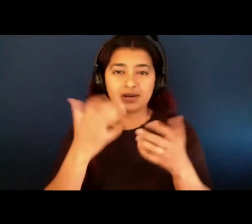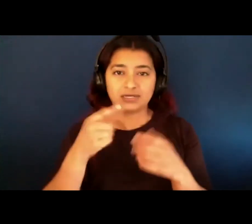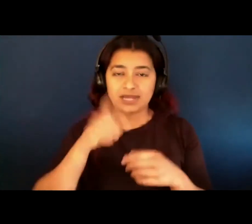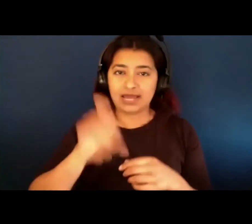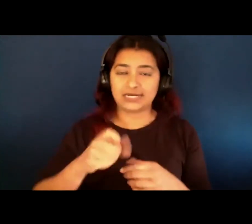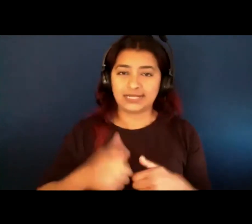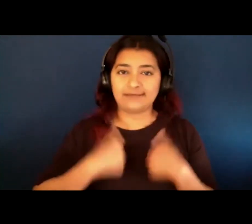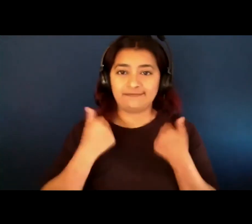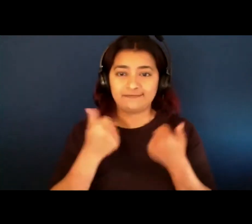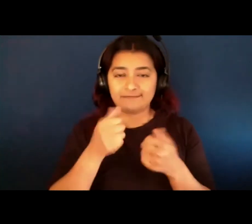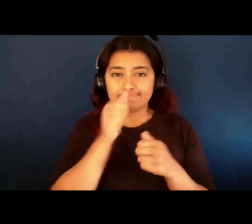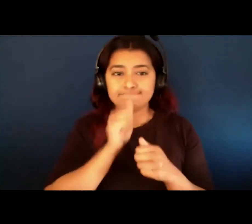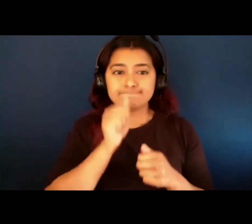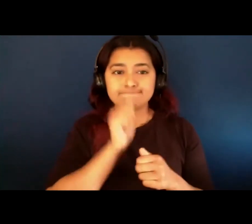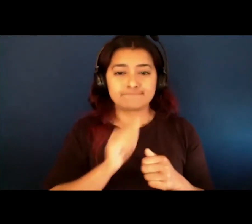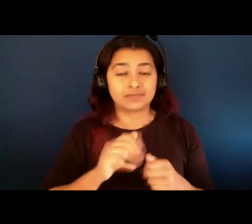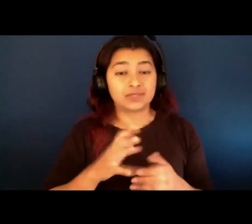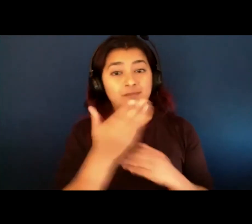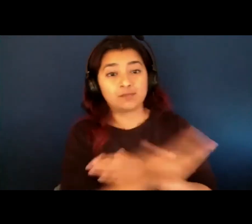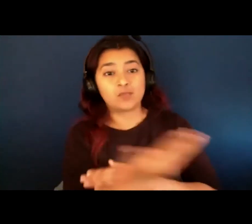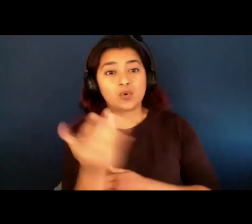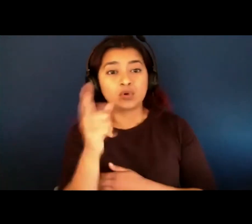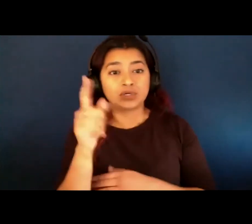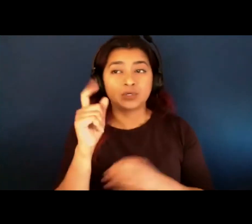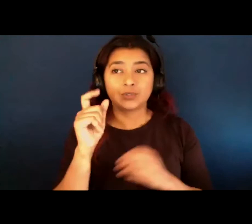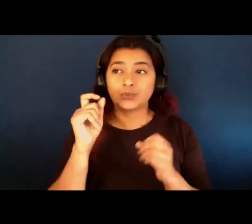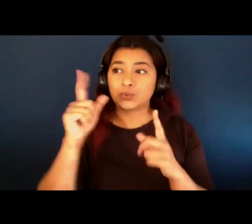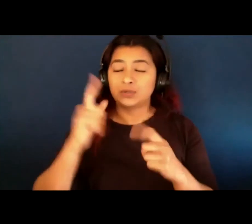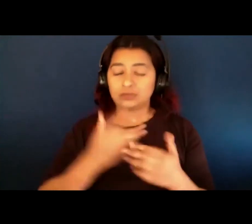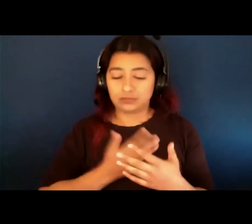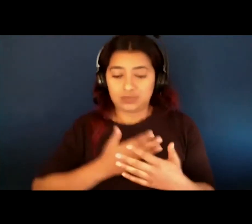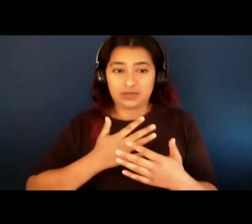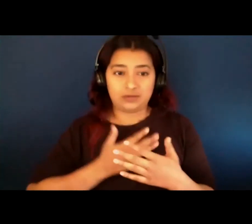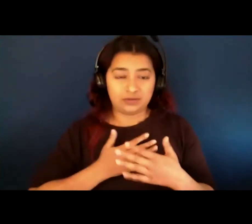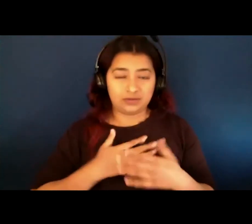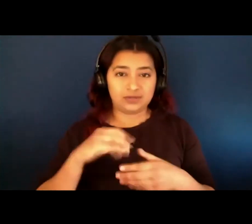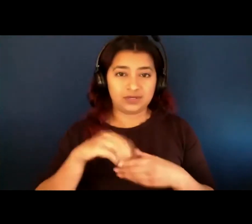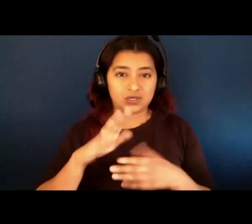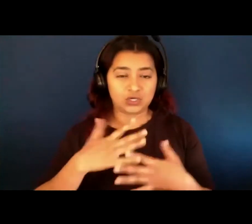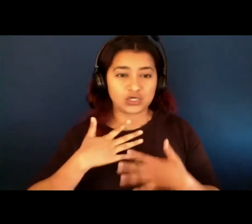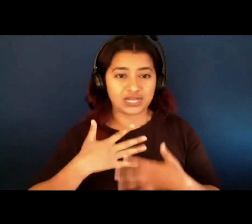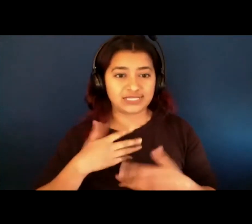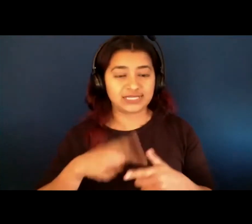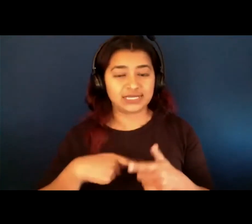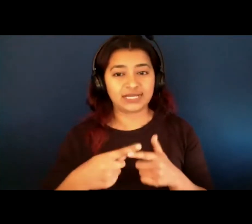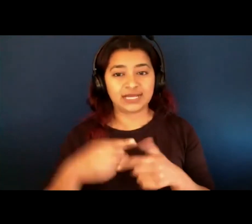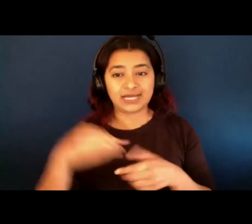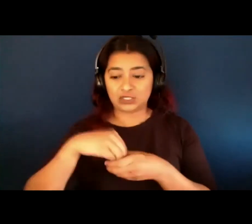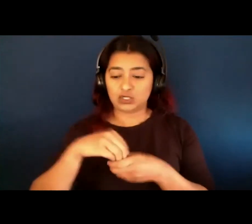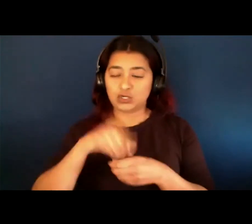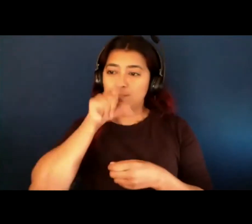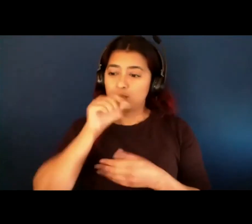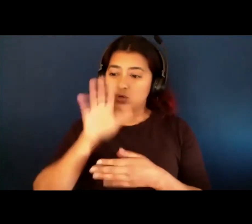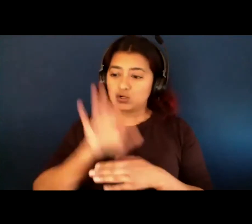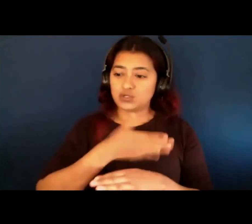with. And so every morning she woke up first to the fluttering in her chest, and then to an internal bird song, which was a better soundtrack